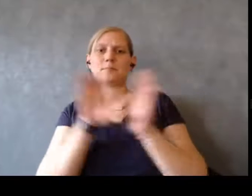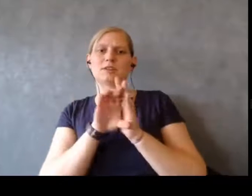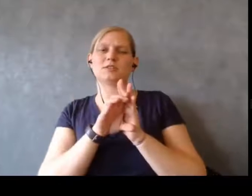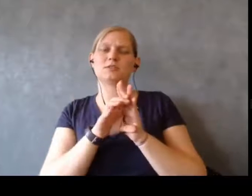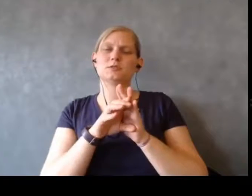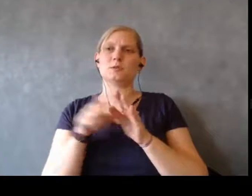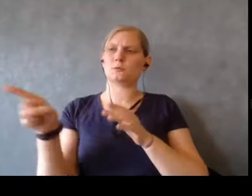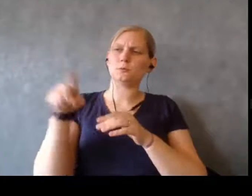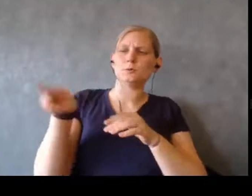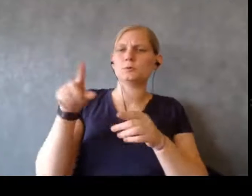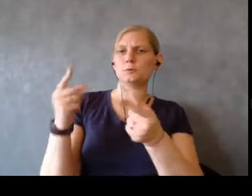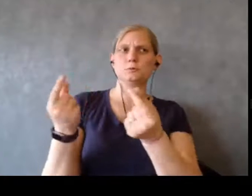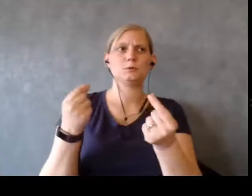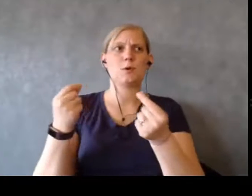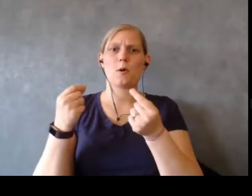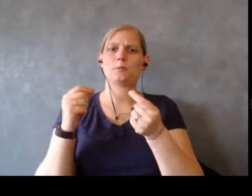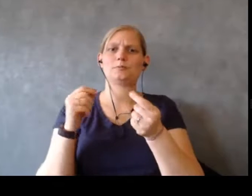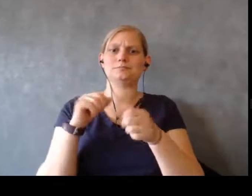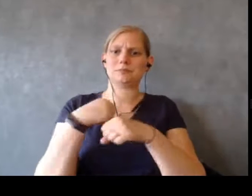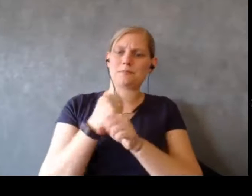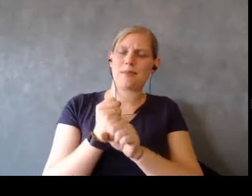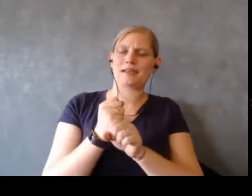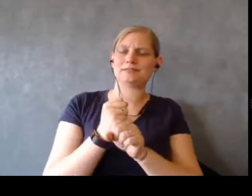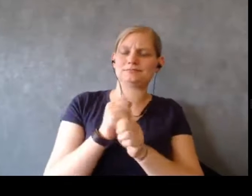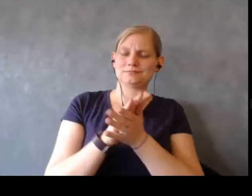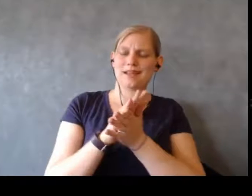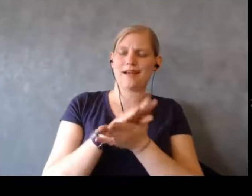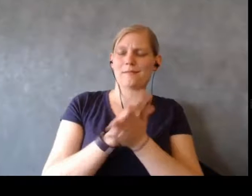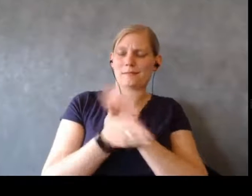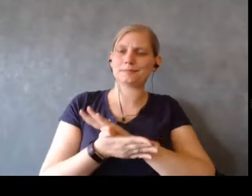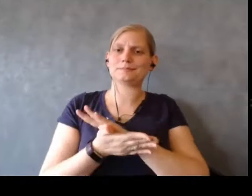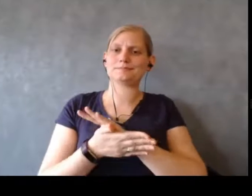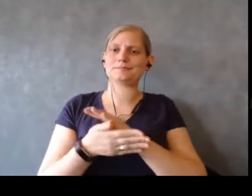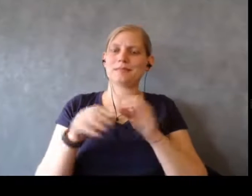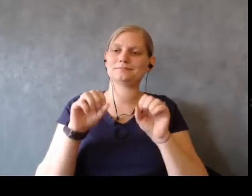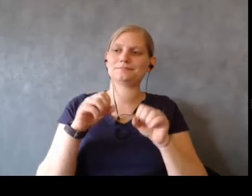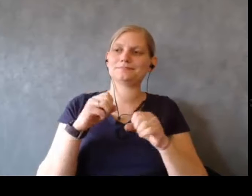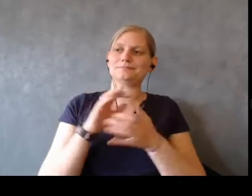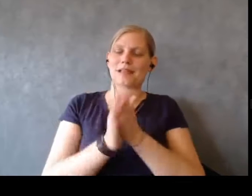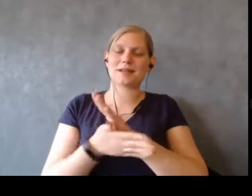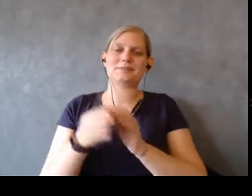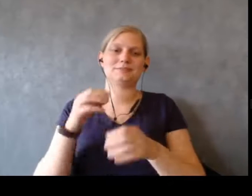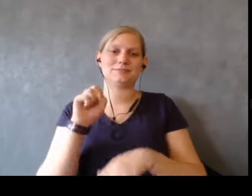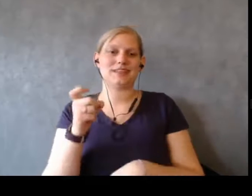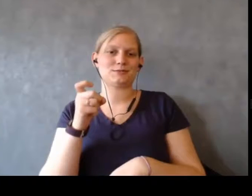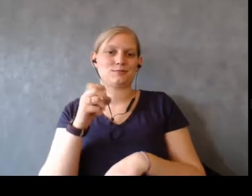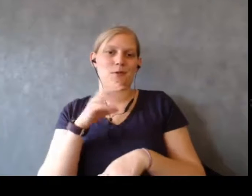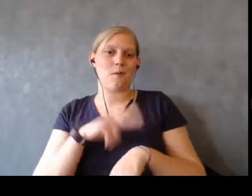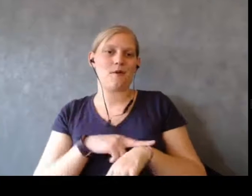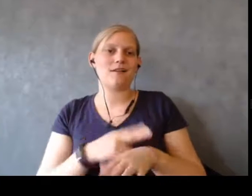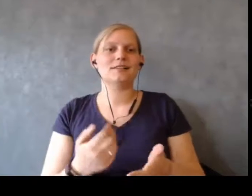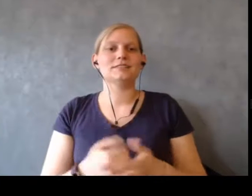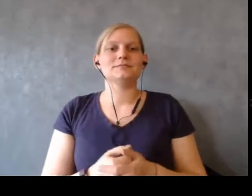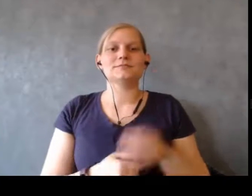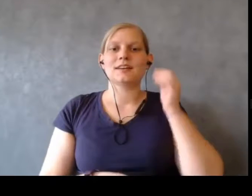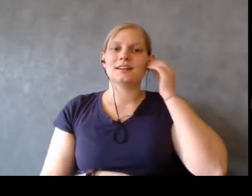team asked people what they like about sex. A man said, "It's a very pleasant habit we started 40 years ago and